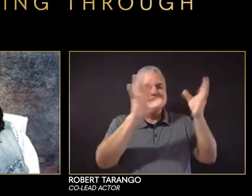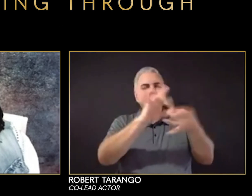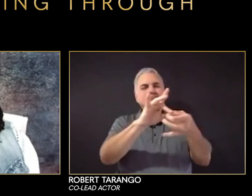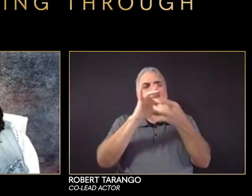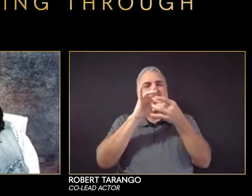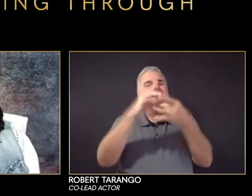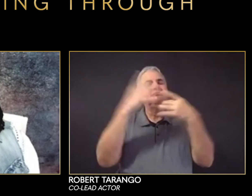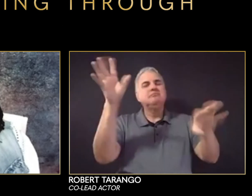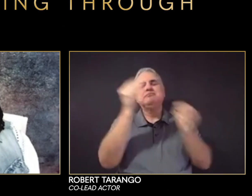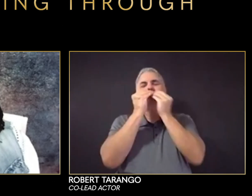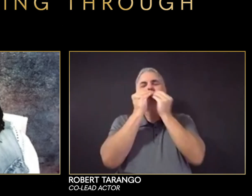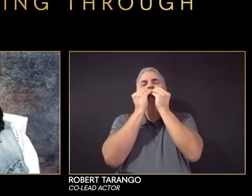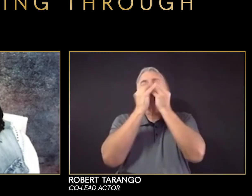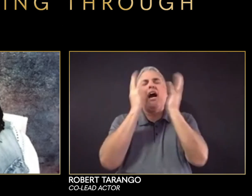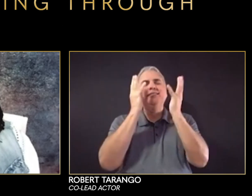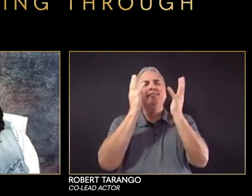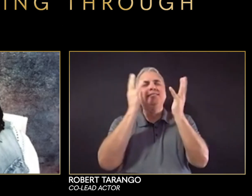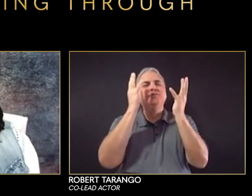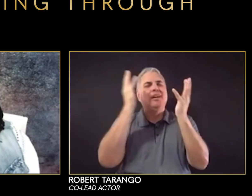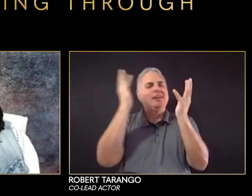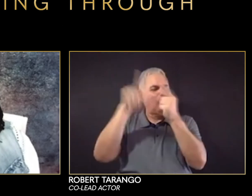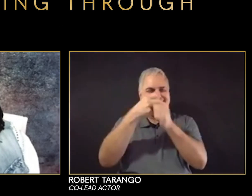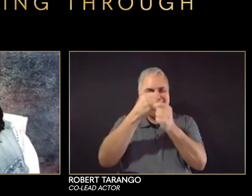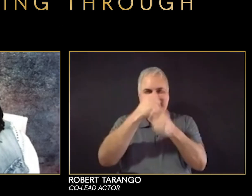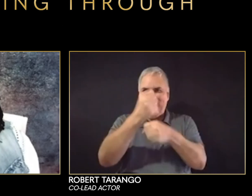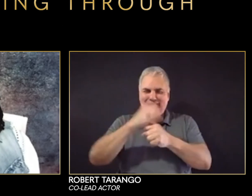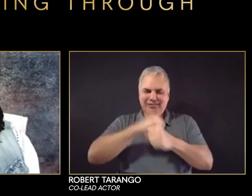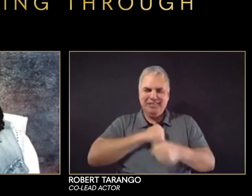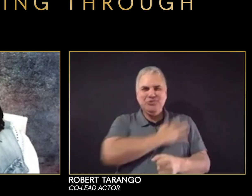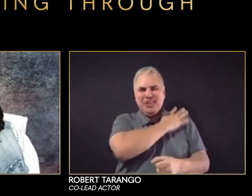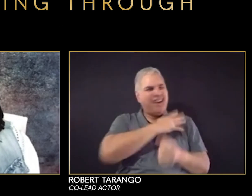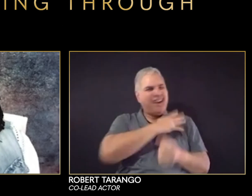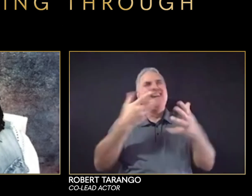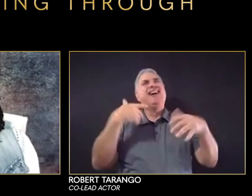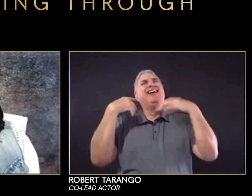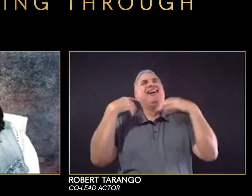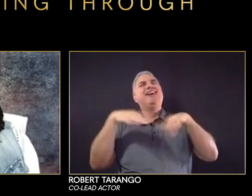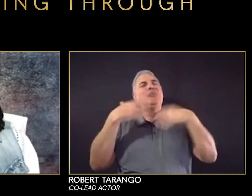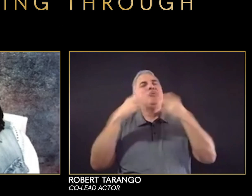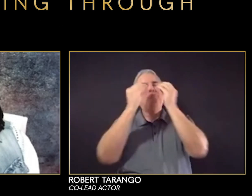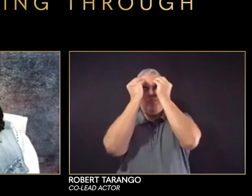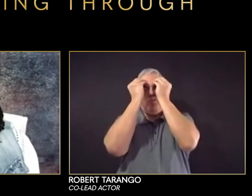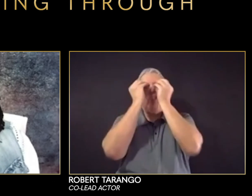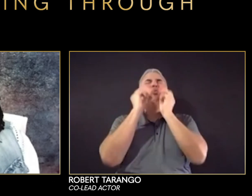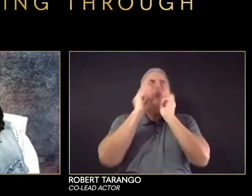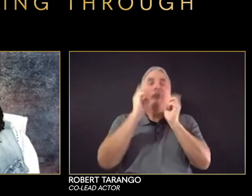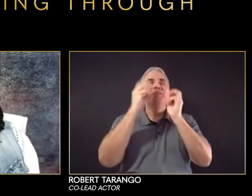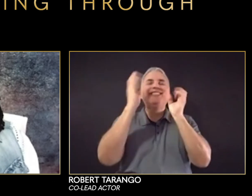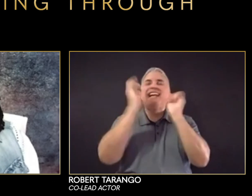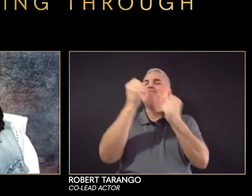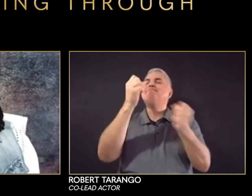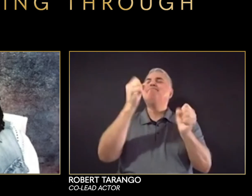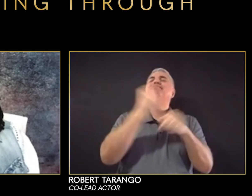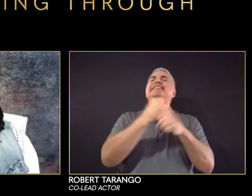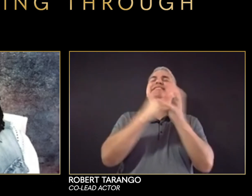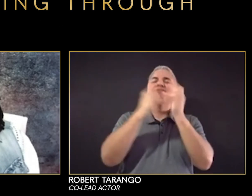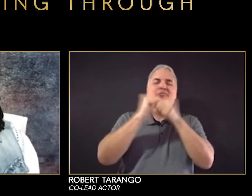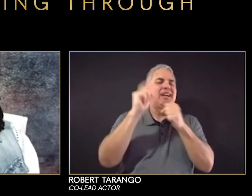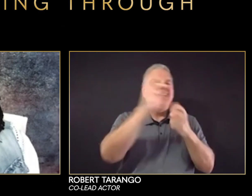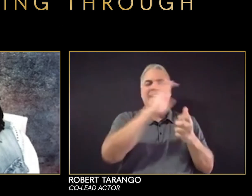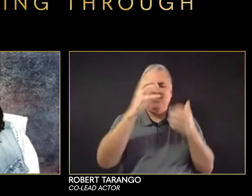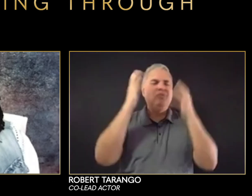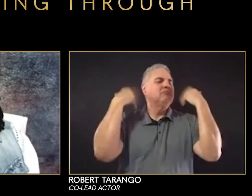an average person, that my deaf blindness wasn't even a factor. It was a great experience overall and